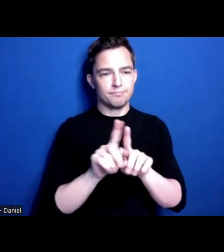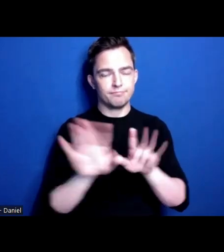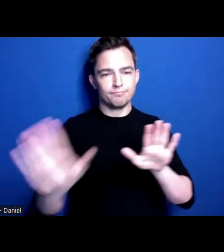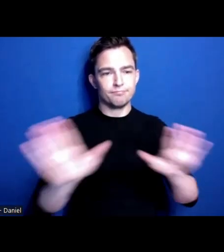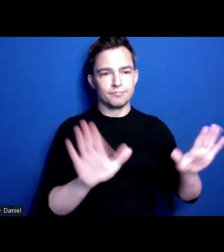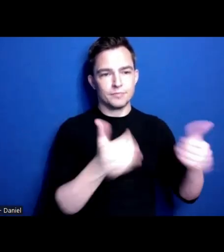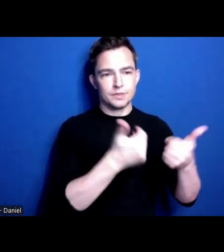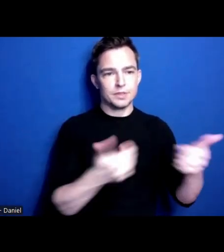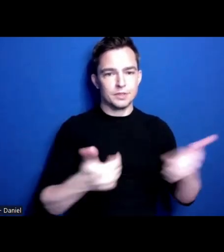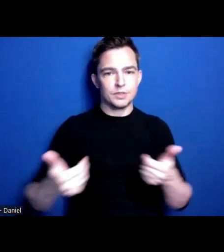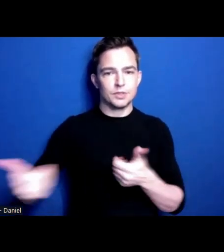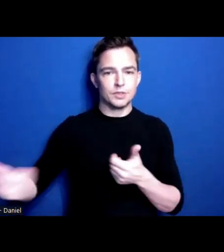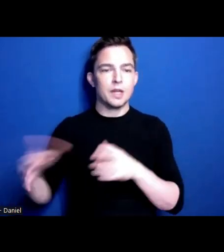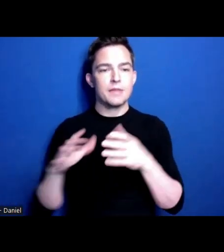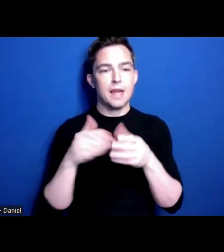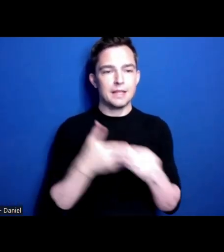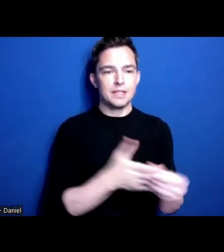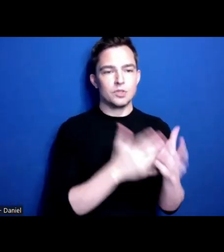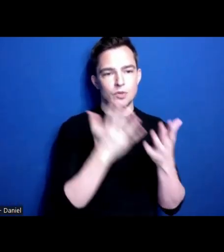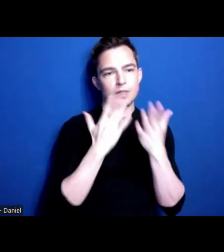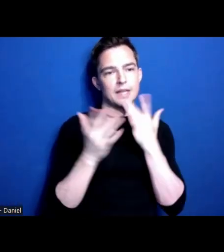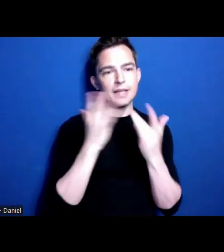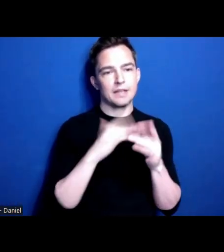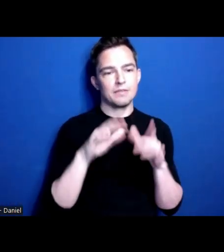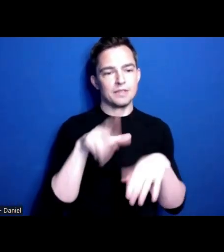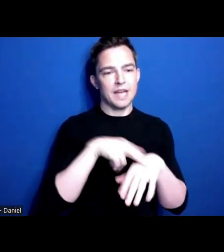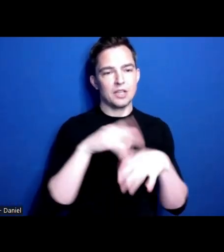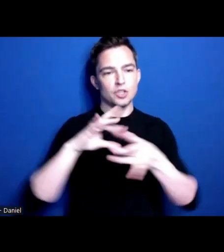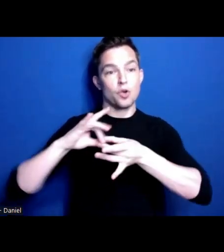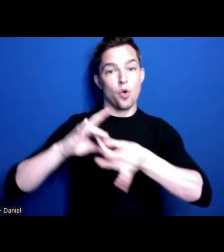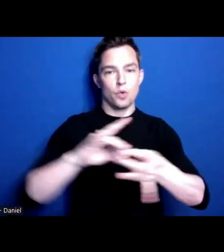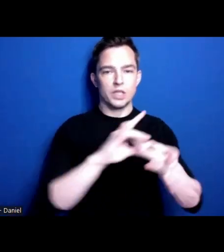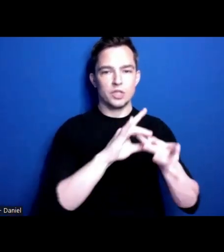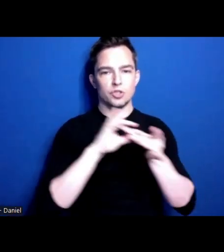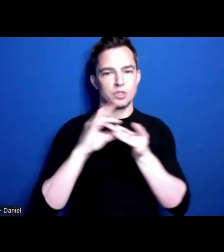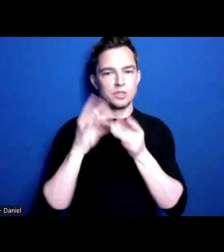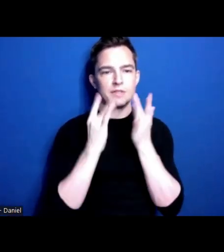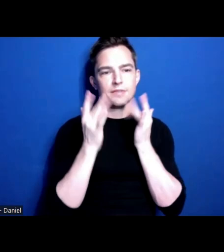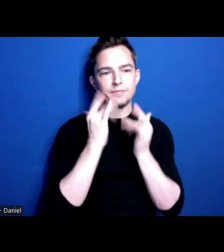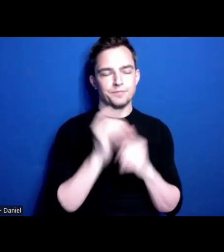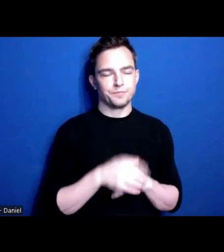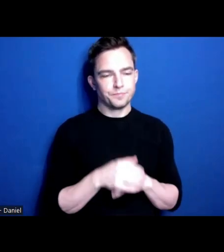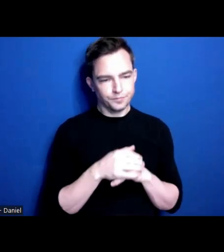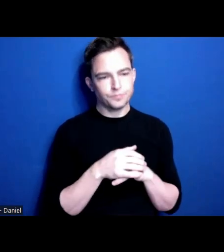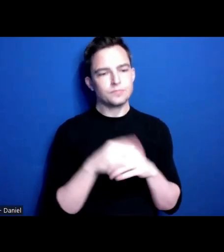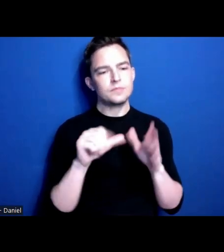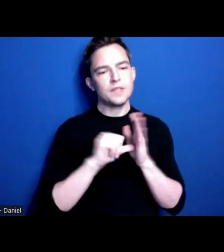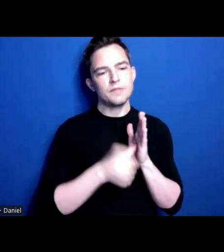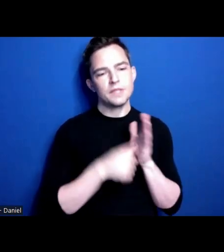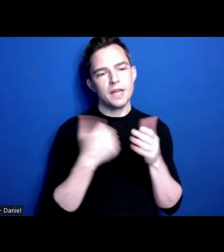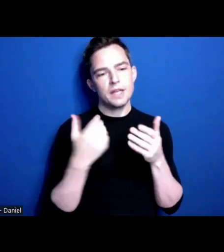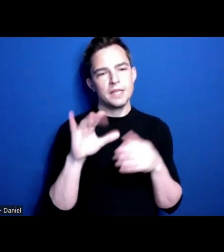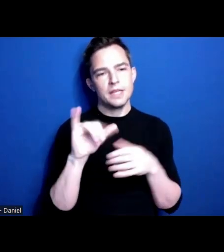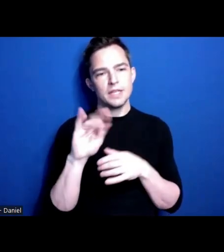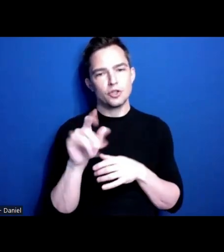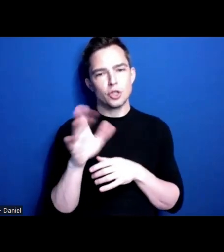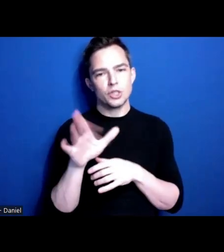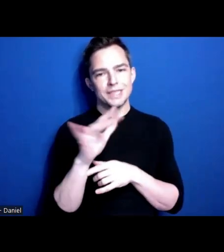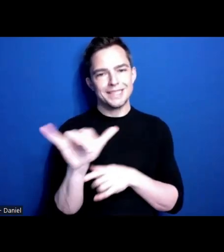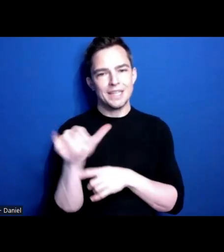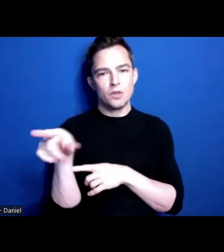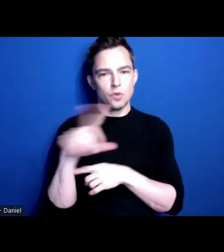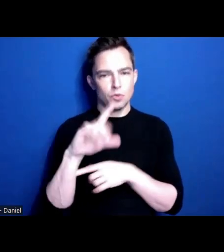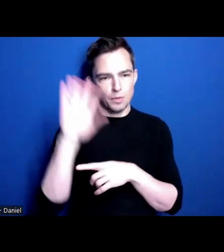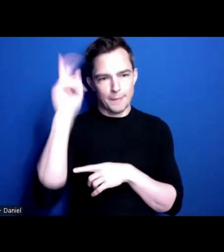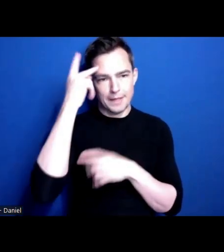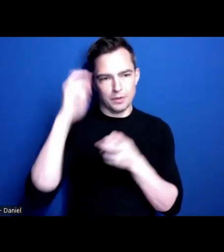lack of national cohesion, unquote. It emphasizes throughout that insurgencies are political